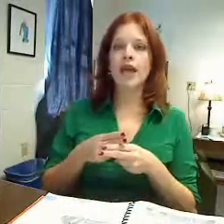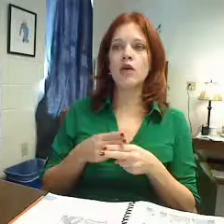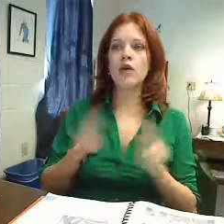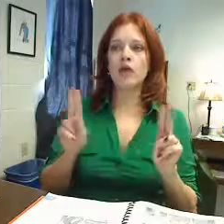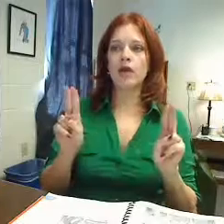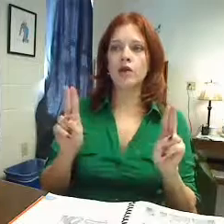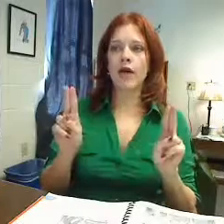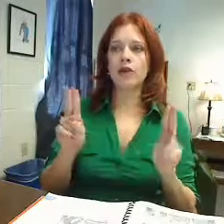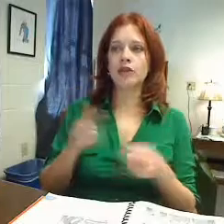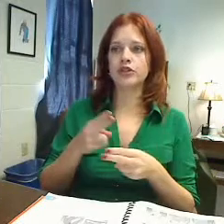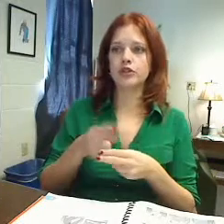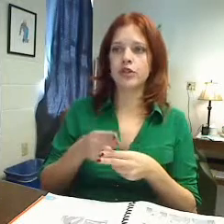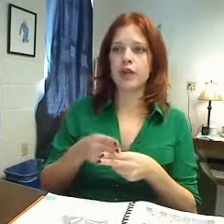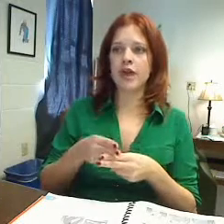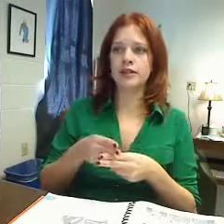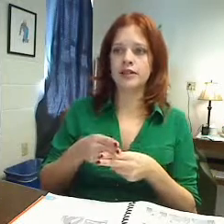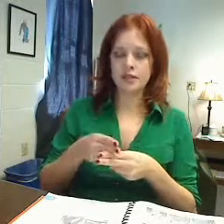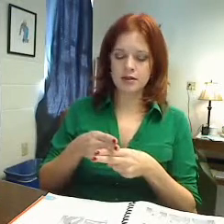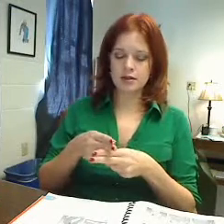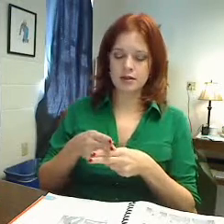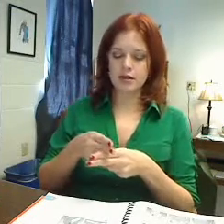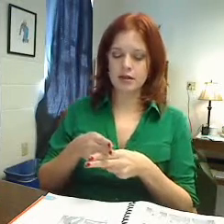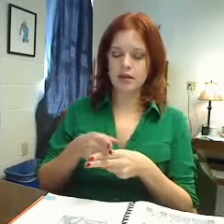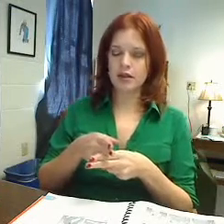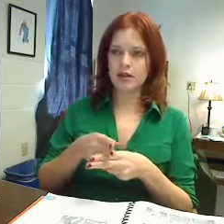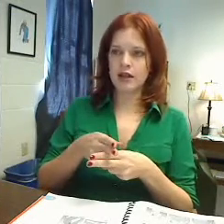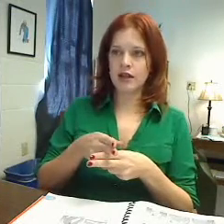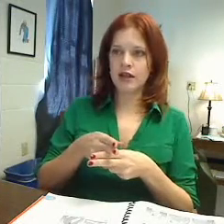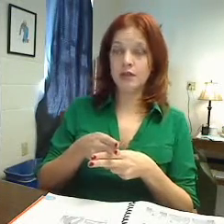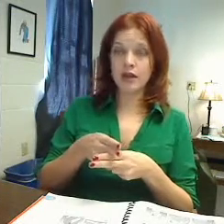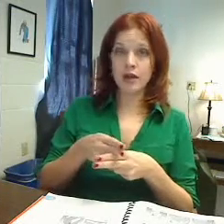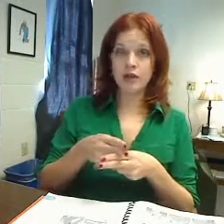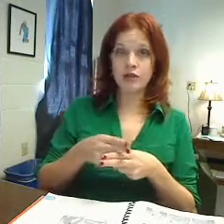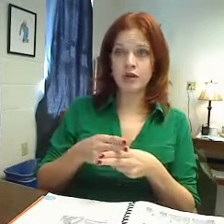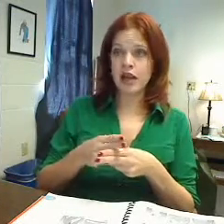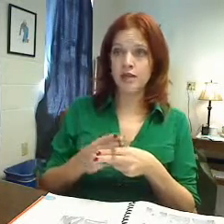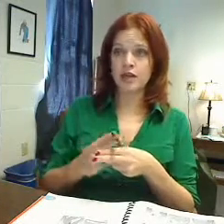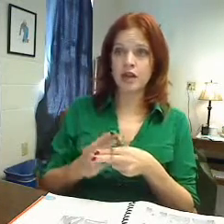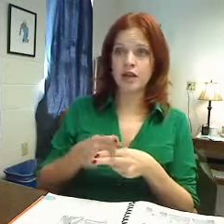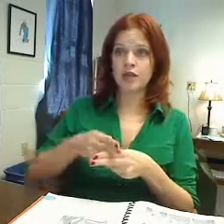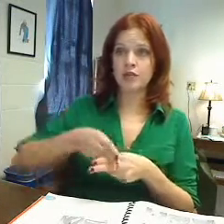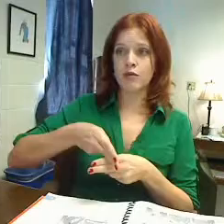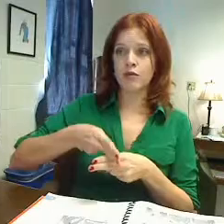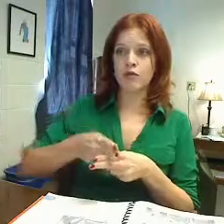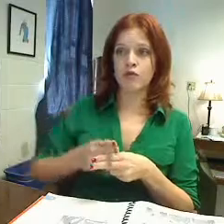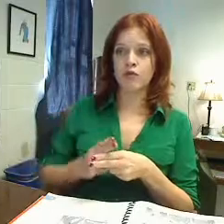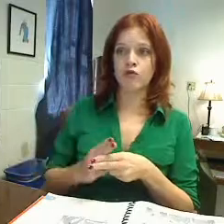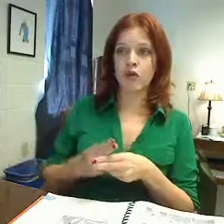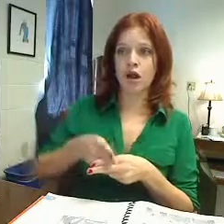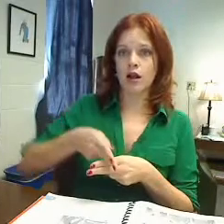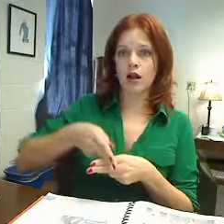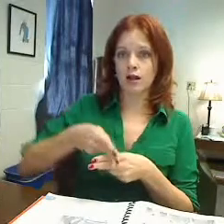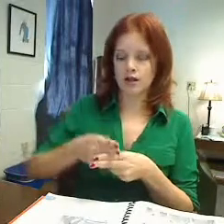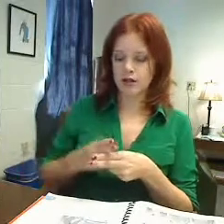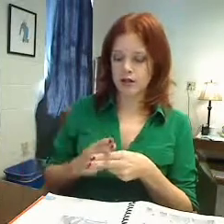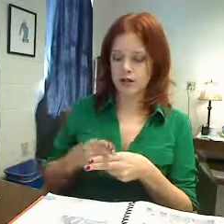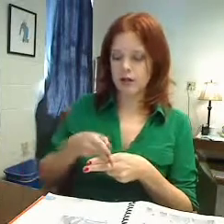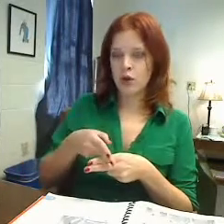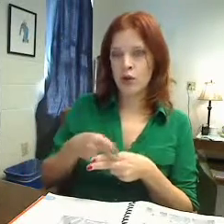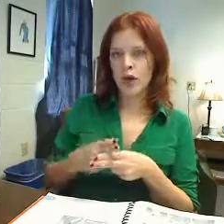Weigh or weight or pound is 2 U hands, and they line up like you're about to do name, but they don't actually move. It's just going to rock.